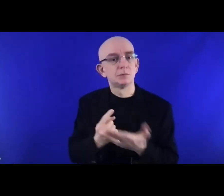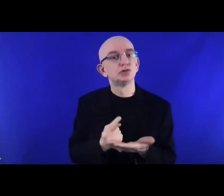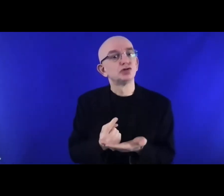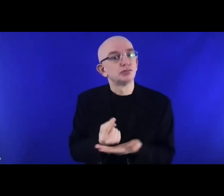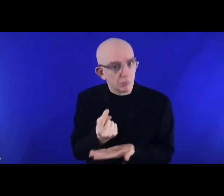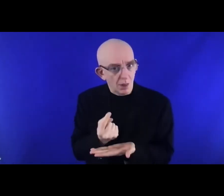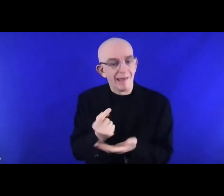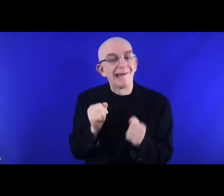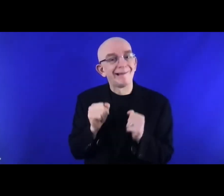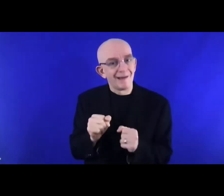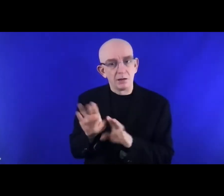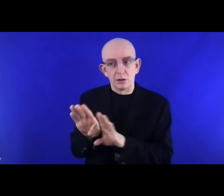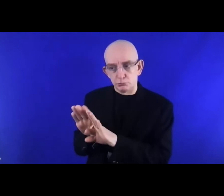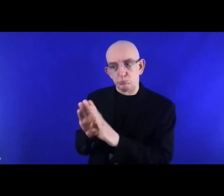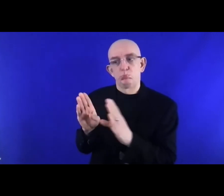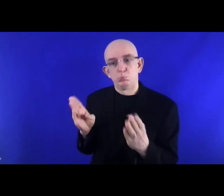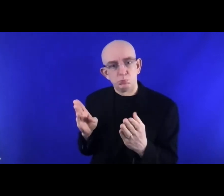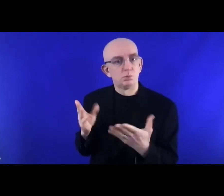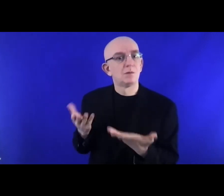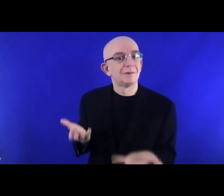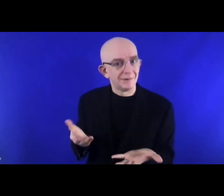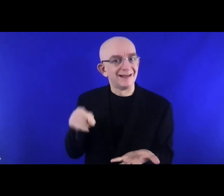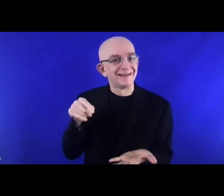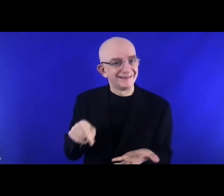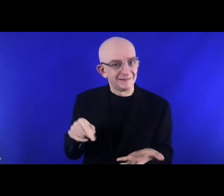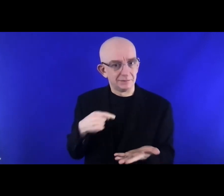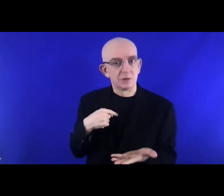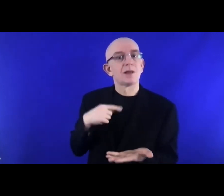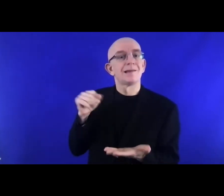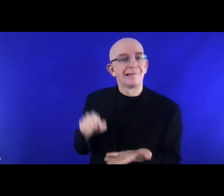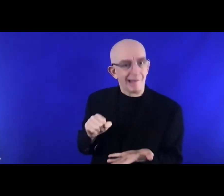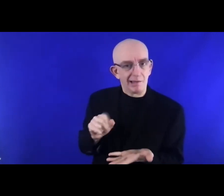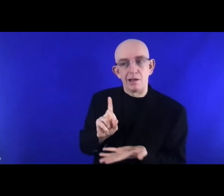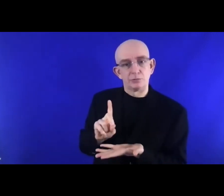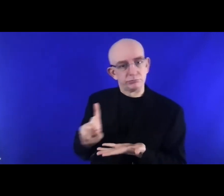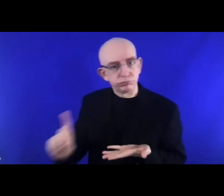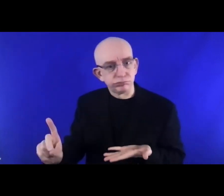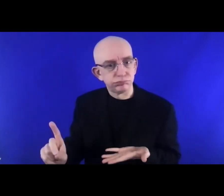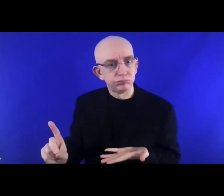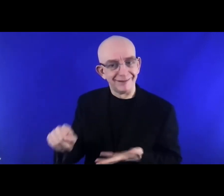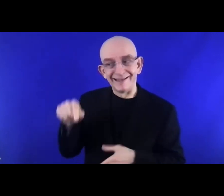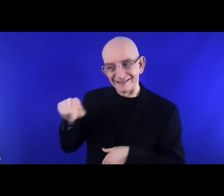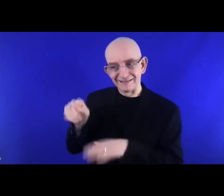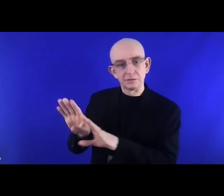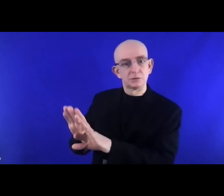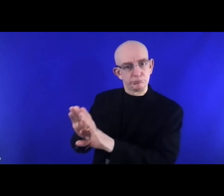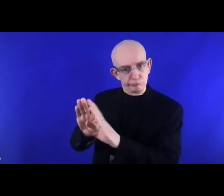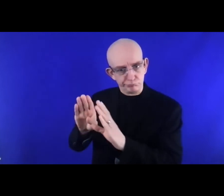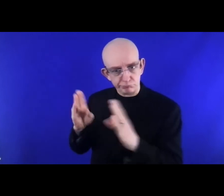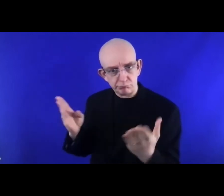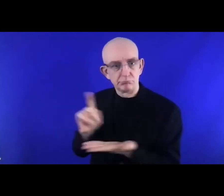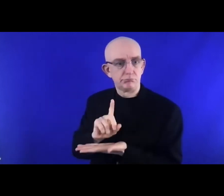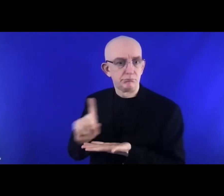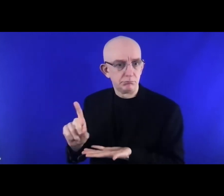us a chance so we can get out of there and show